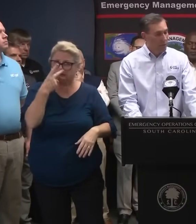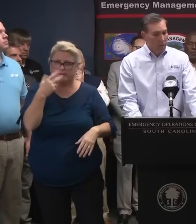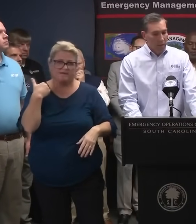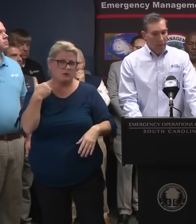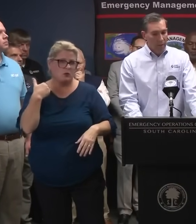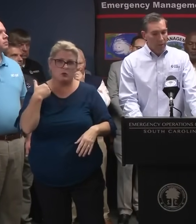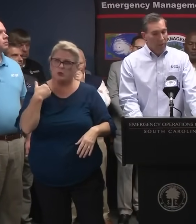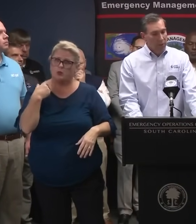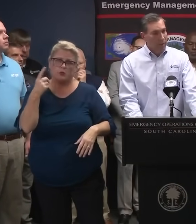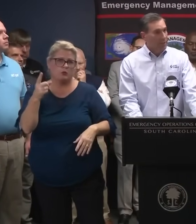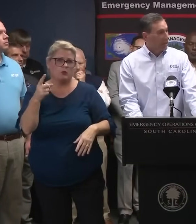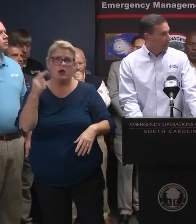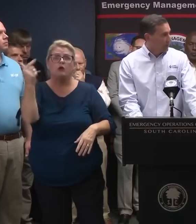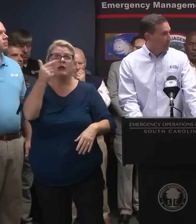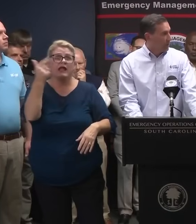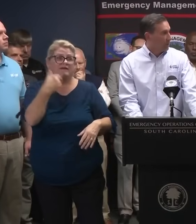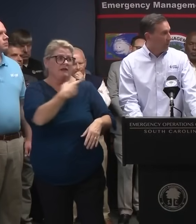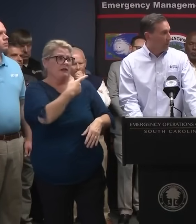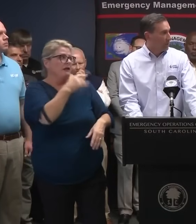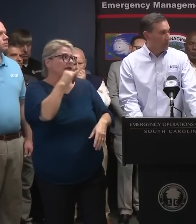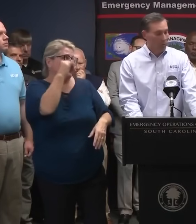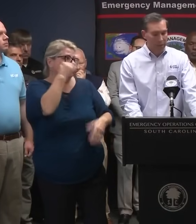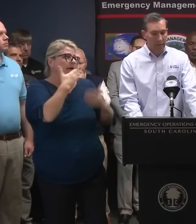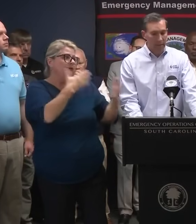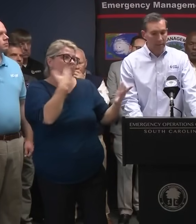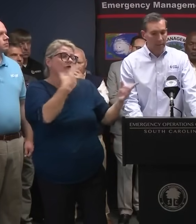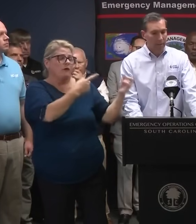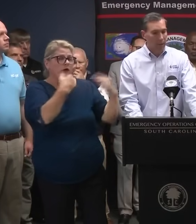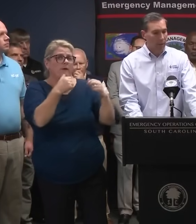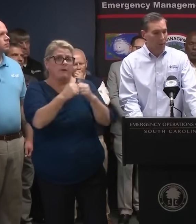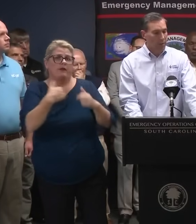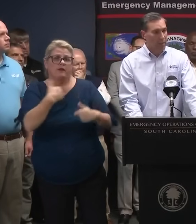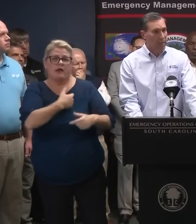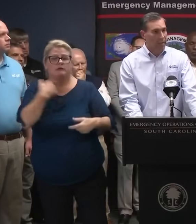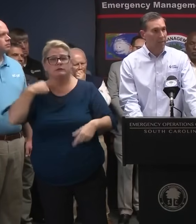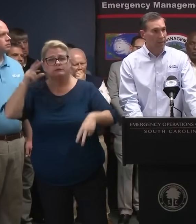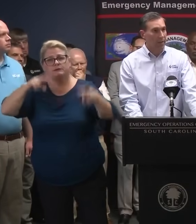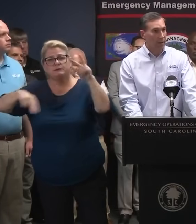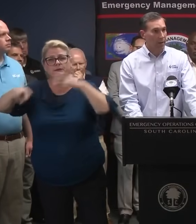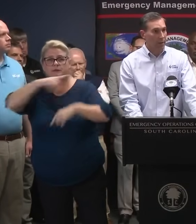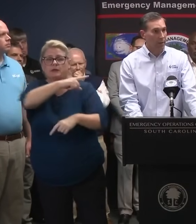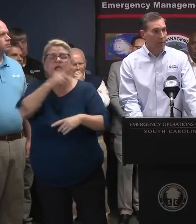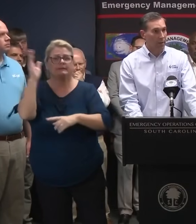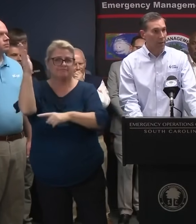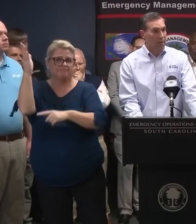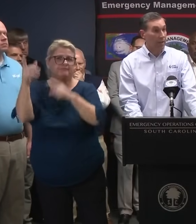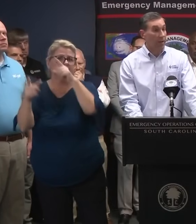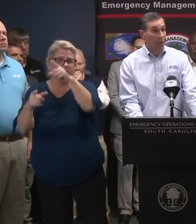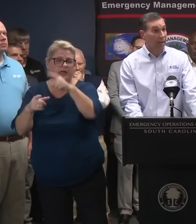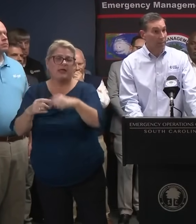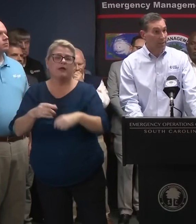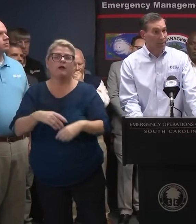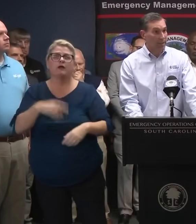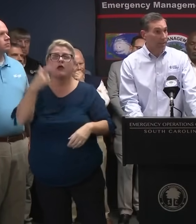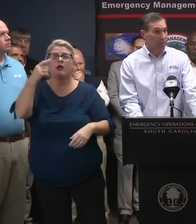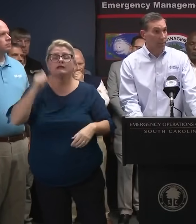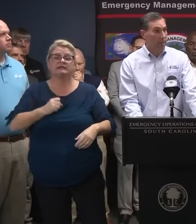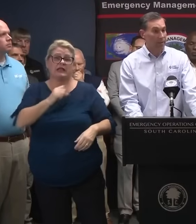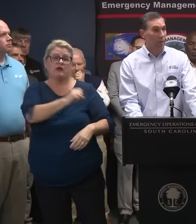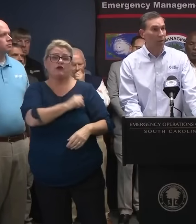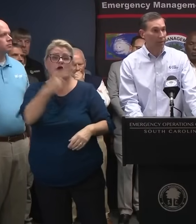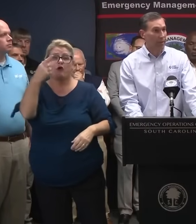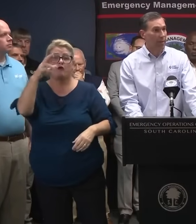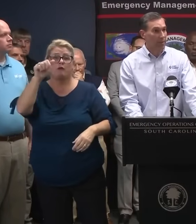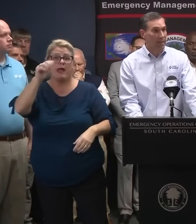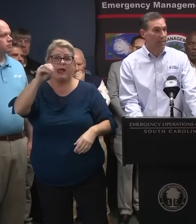were in Greenville yesterday. I appreciate you coming and touring that and hosting a media event there where Senator Graham said, you know,